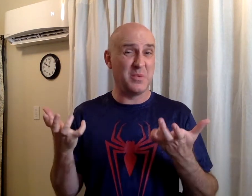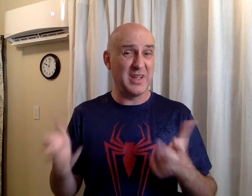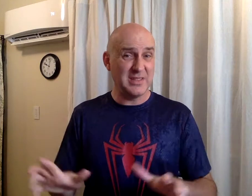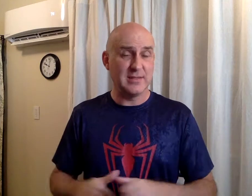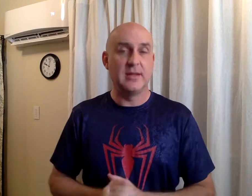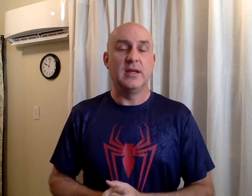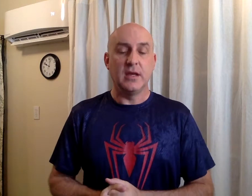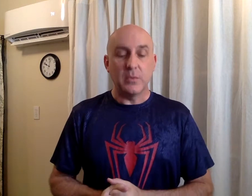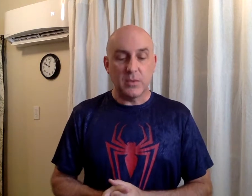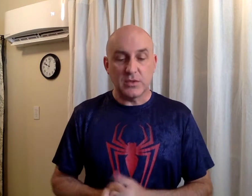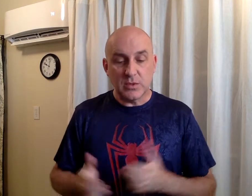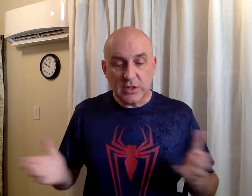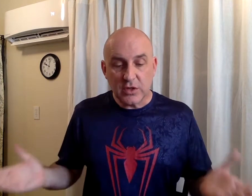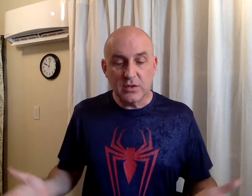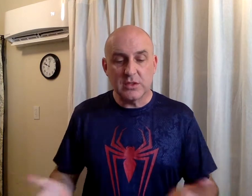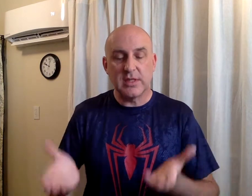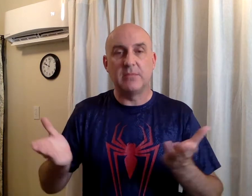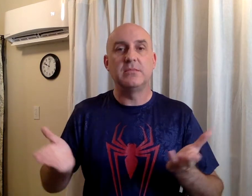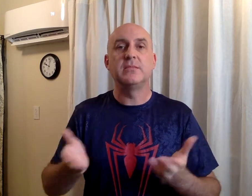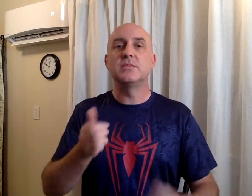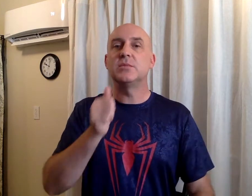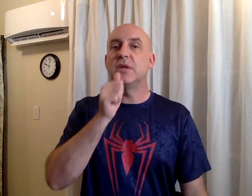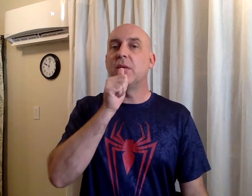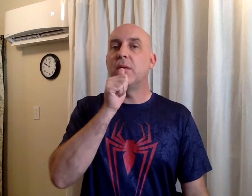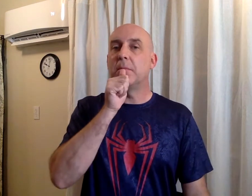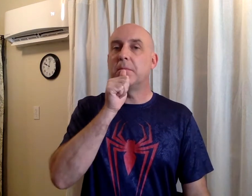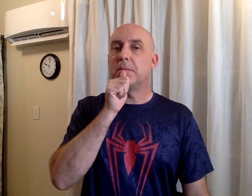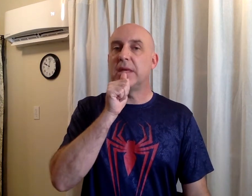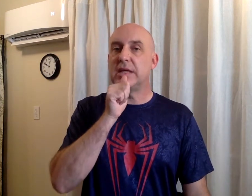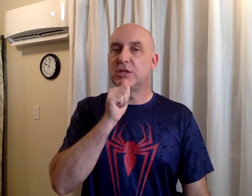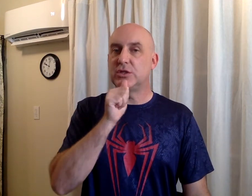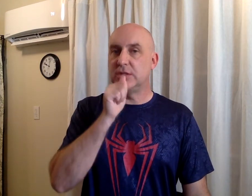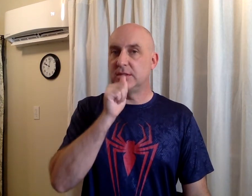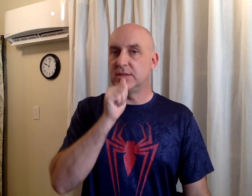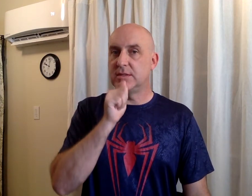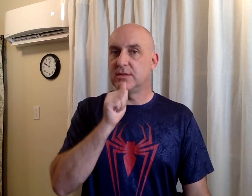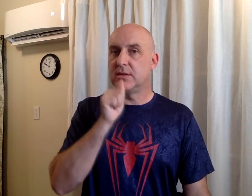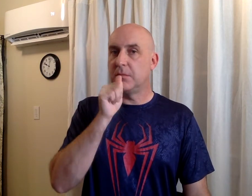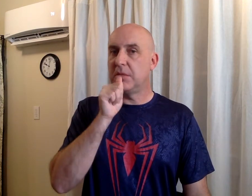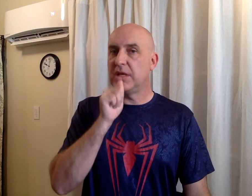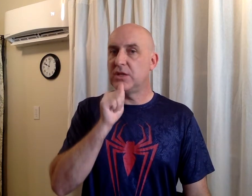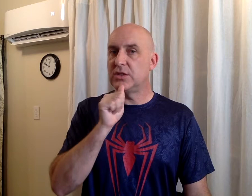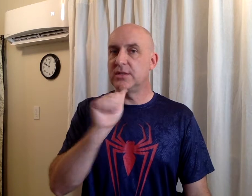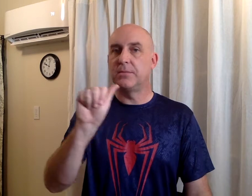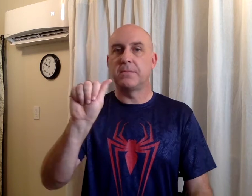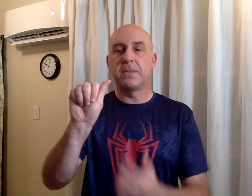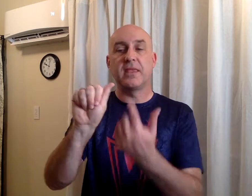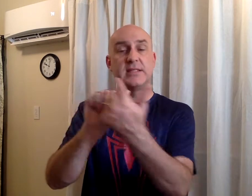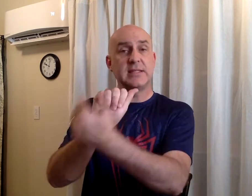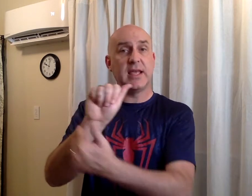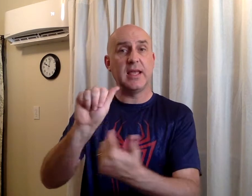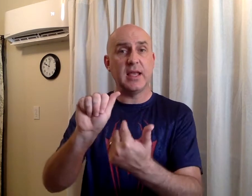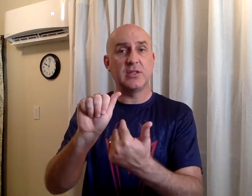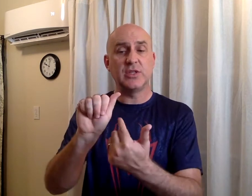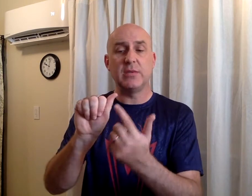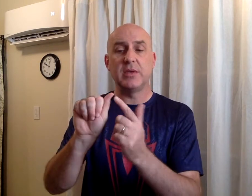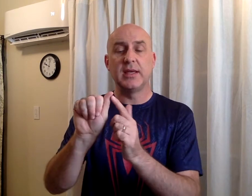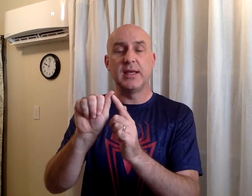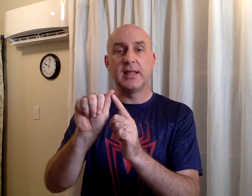want, we want to encourage them to be patient. Patient. This is an A hand shape.